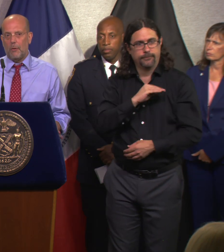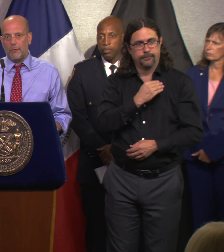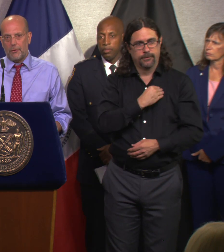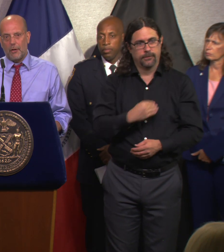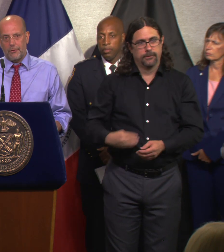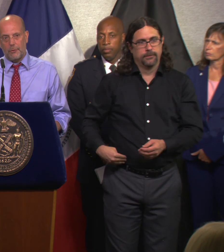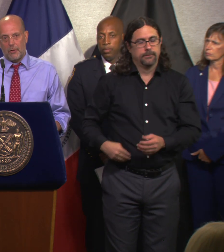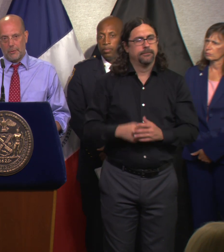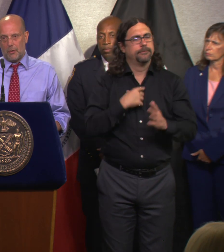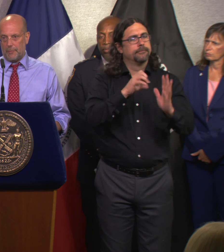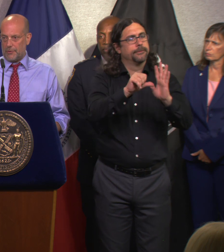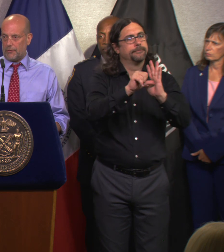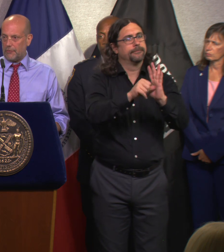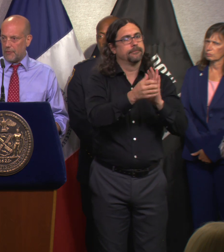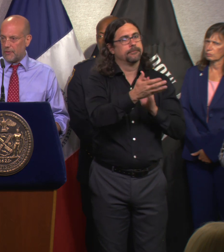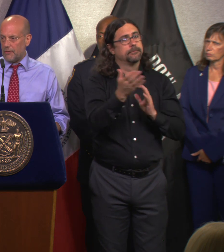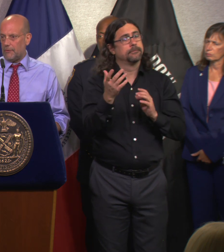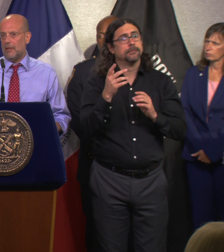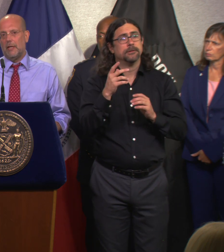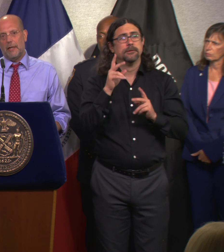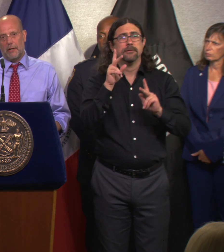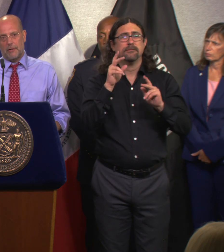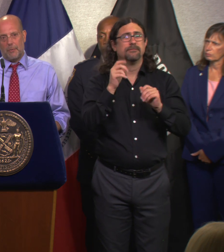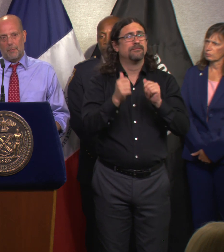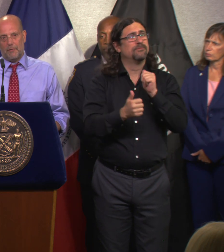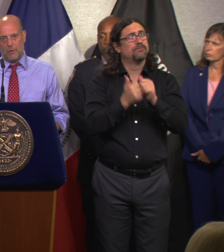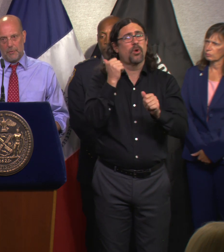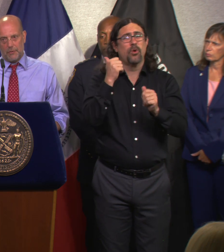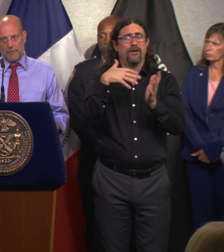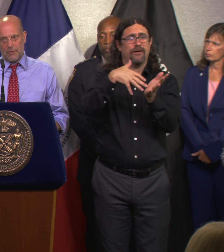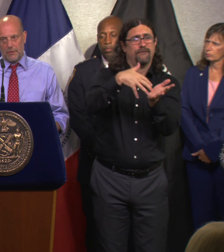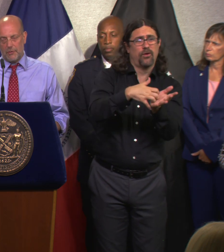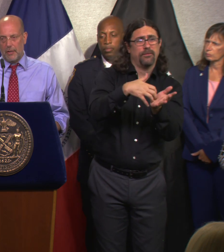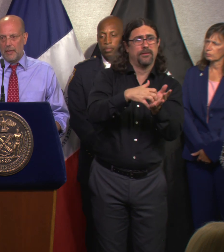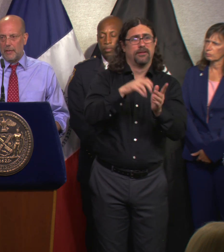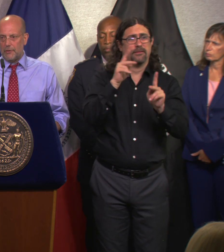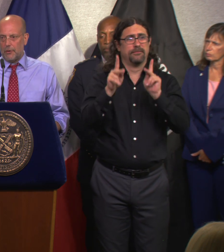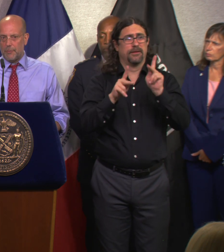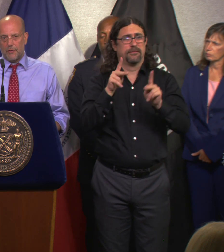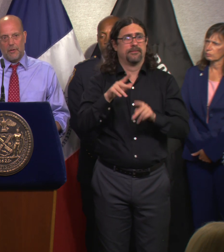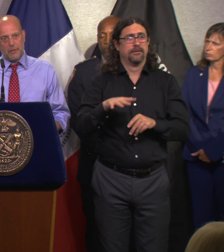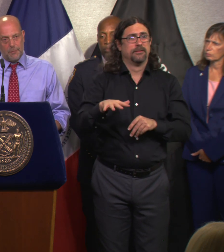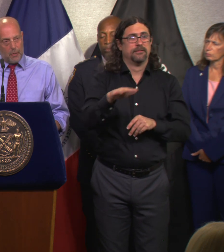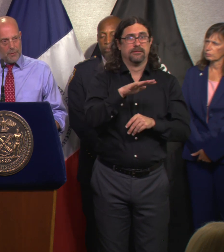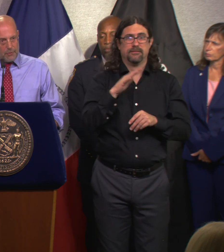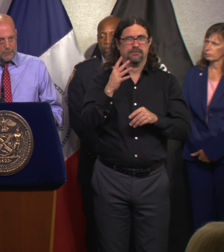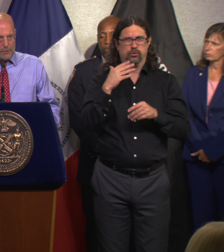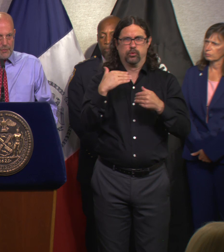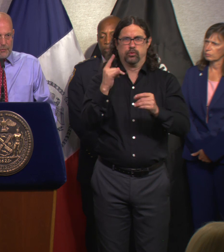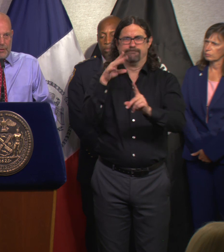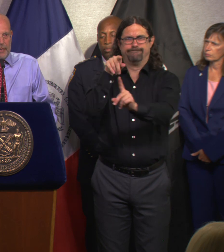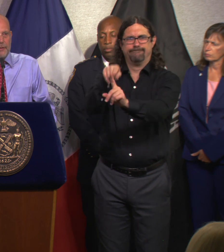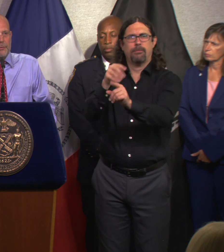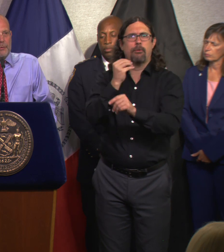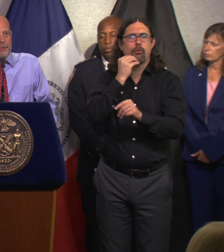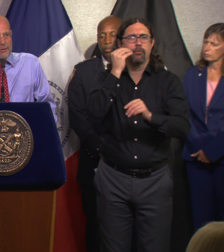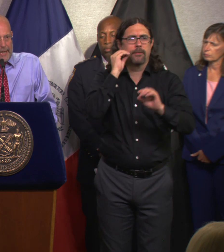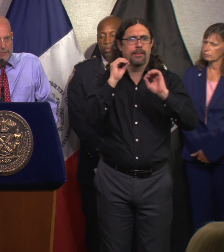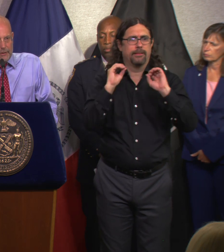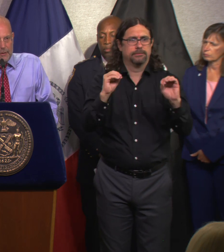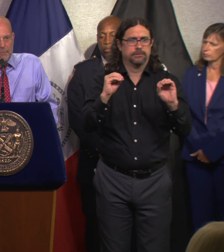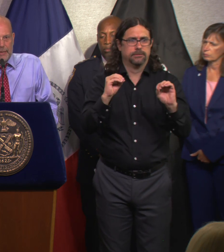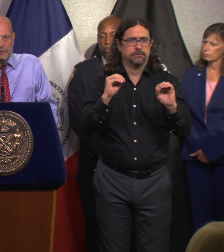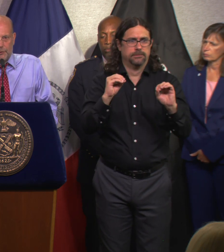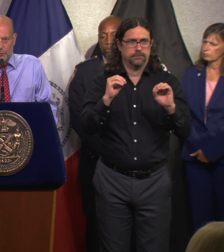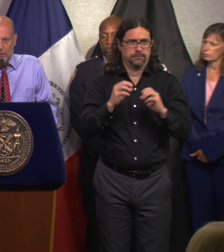residents, both through our Department of Social Services and our Department of Homeless Services. In terms of our Department of Social Services clients, we're reaching